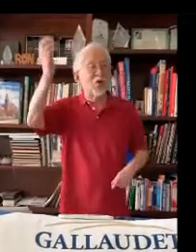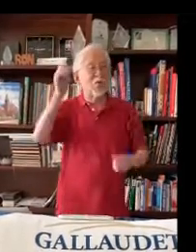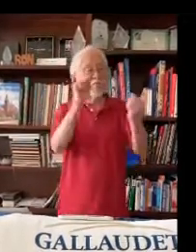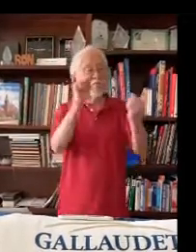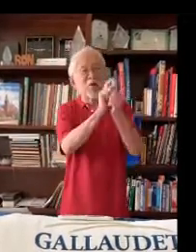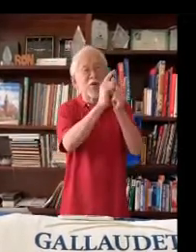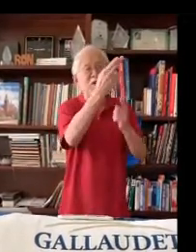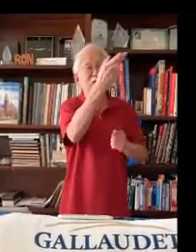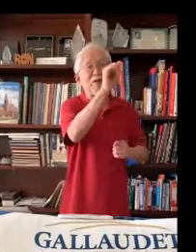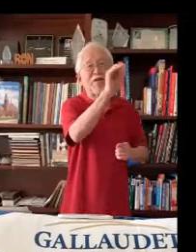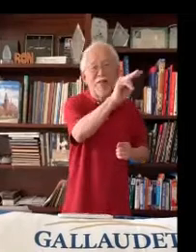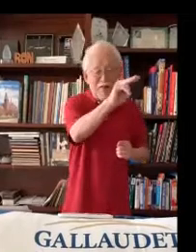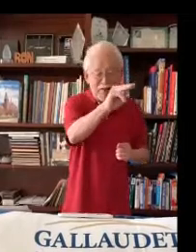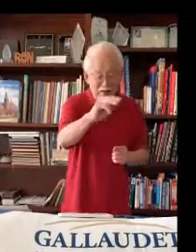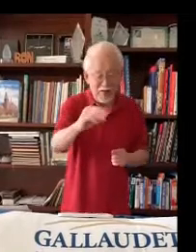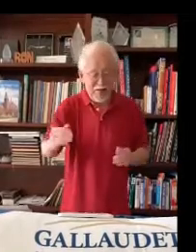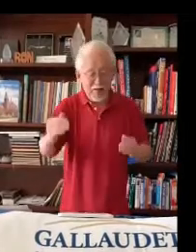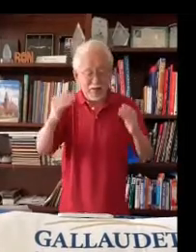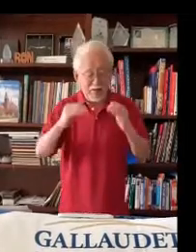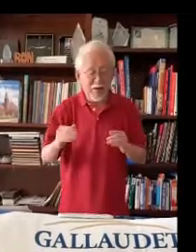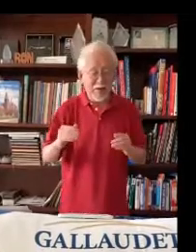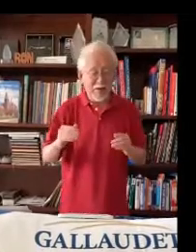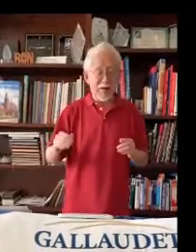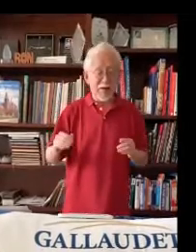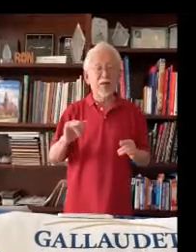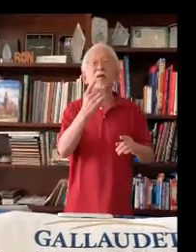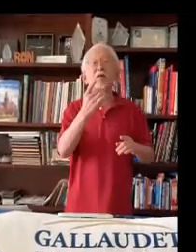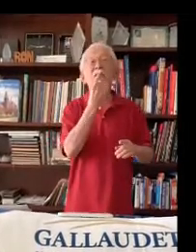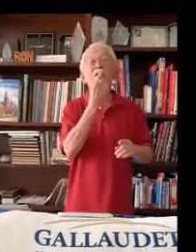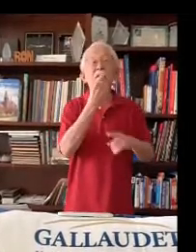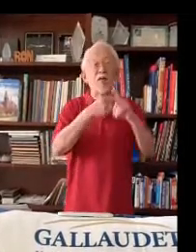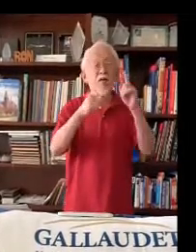everyone had met him.